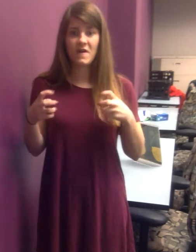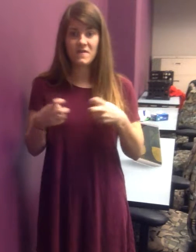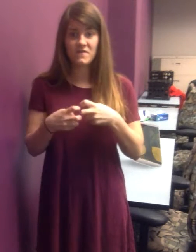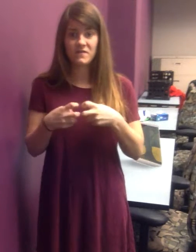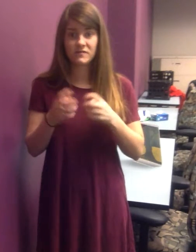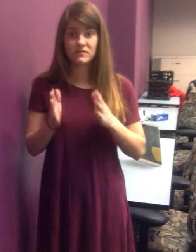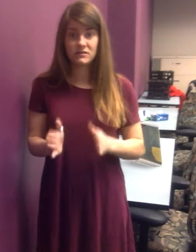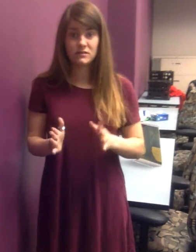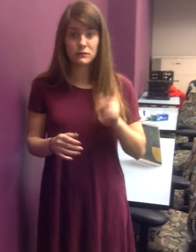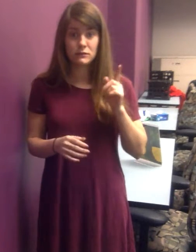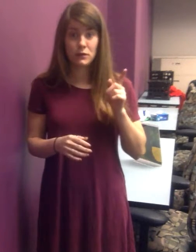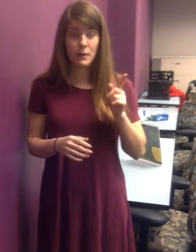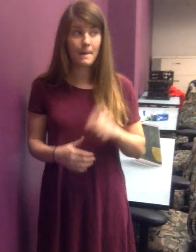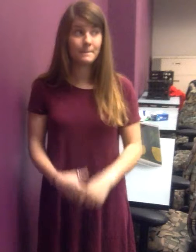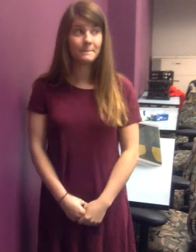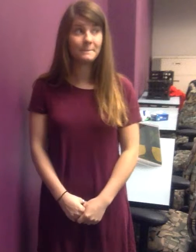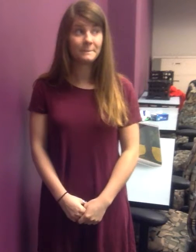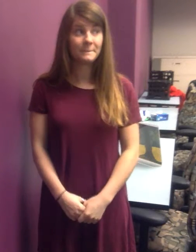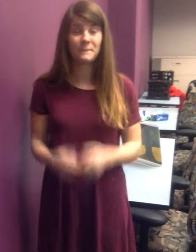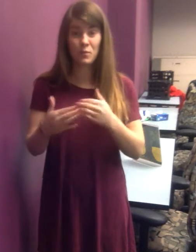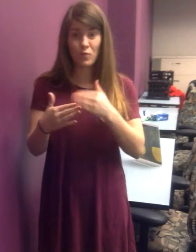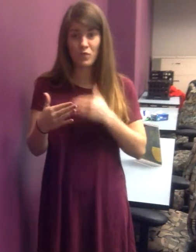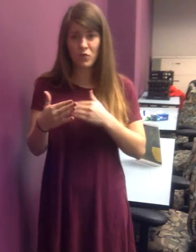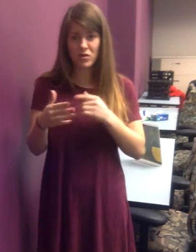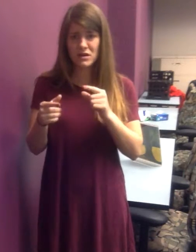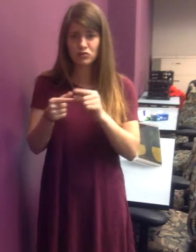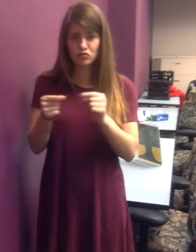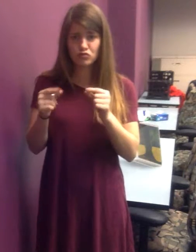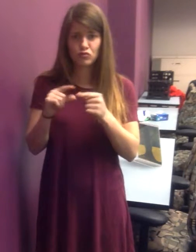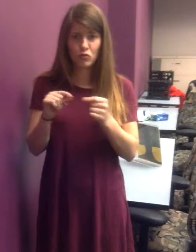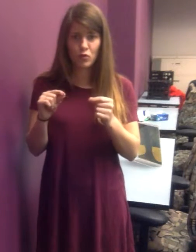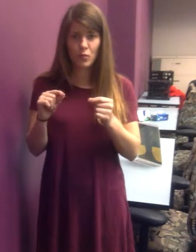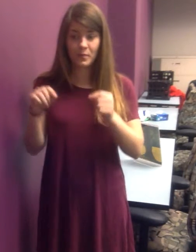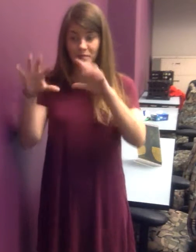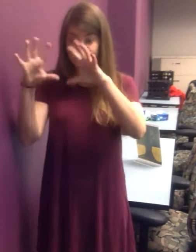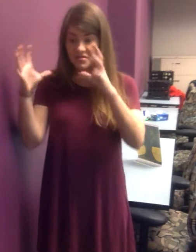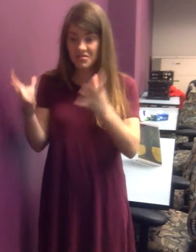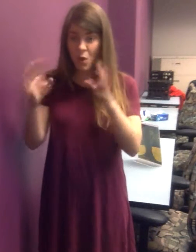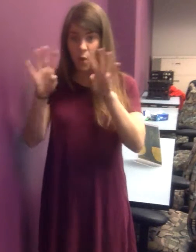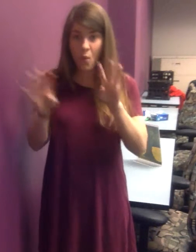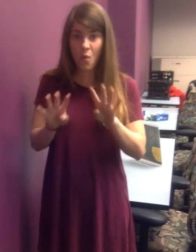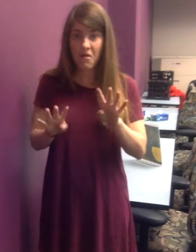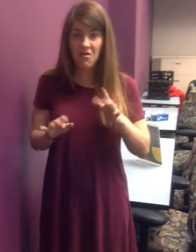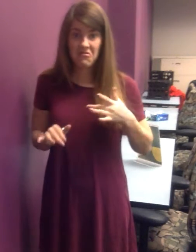satellites. Who tells people the climate needs no help from worried humans. Adjustable parameters. Climate, to